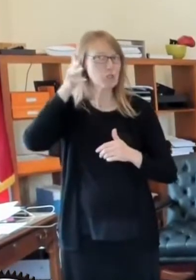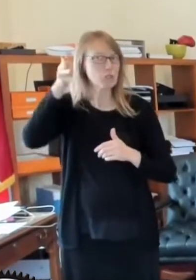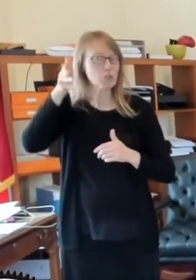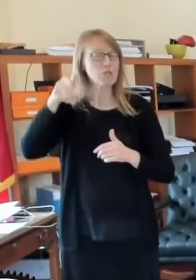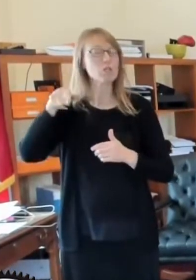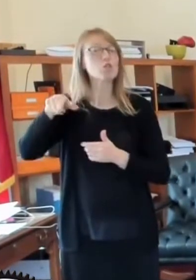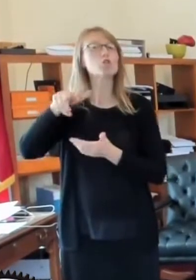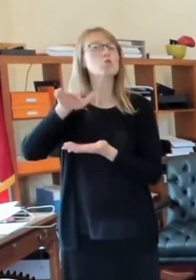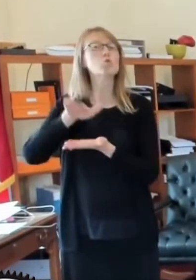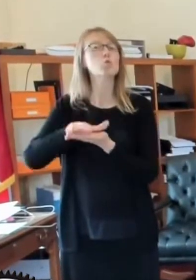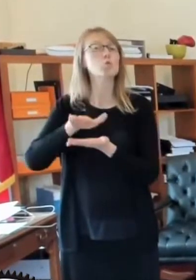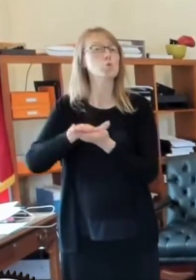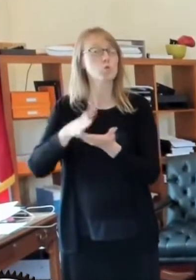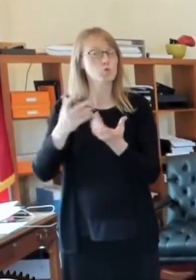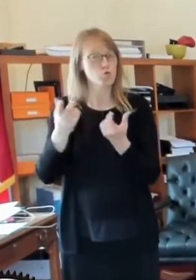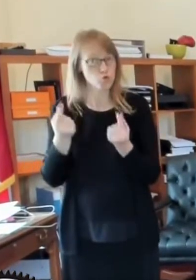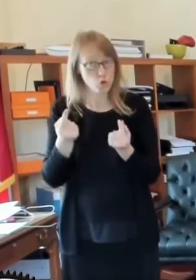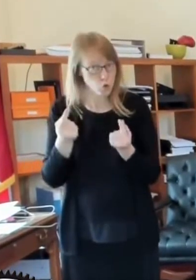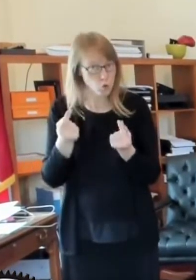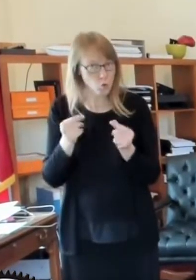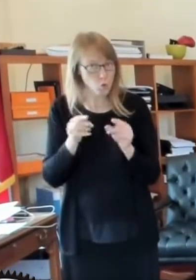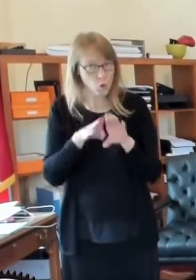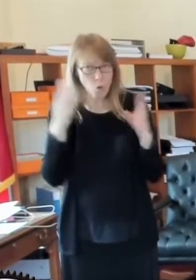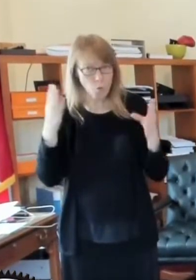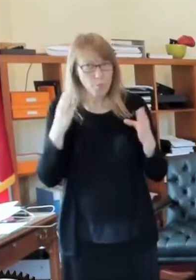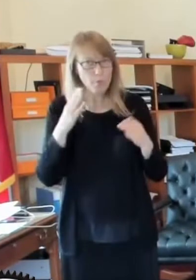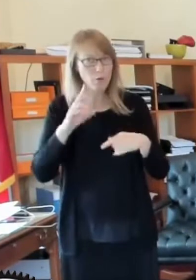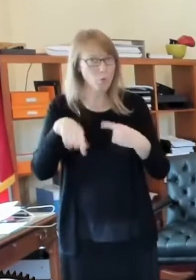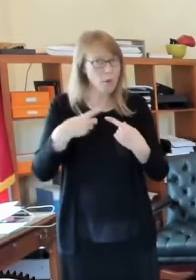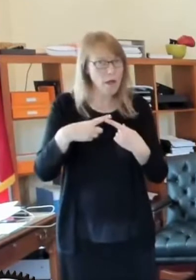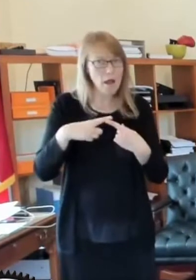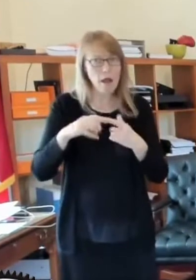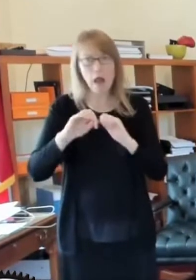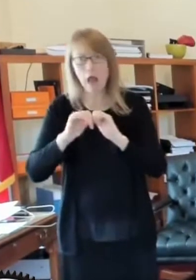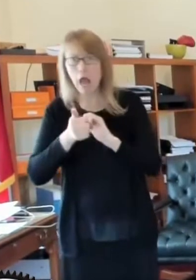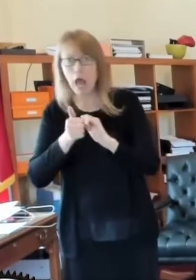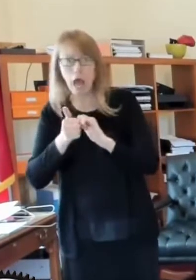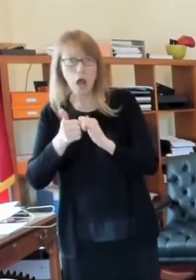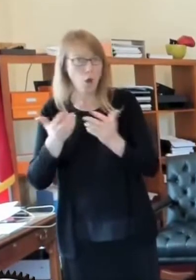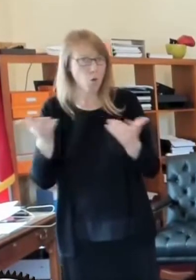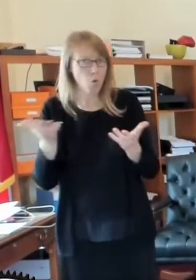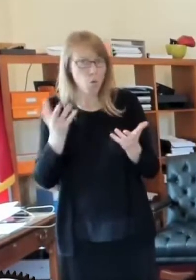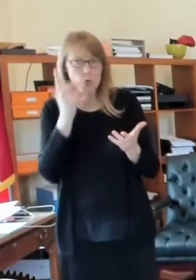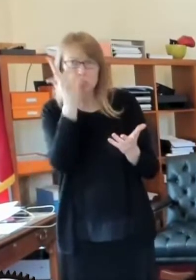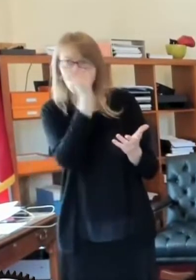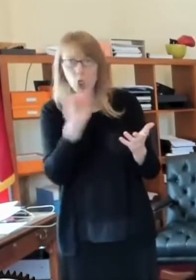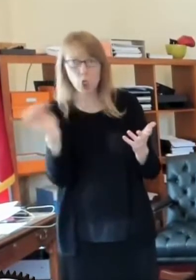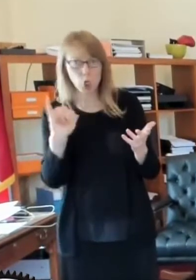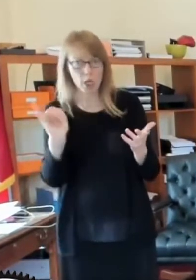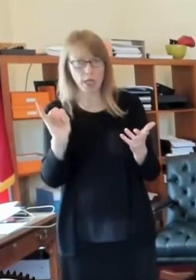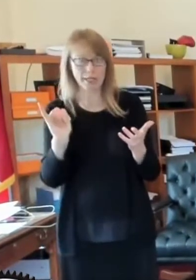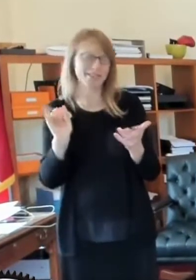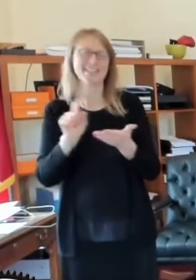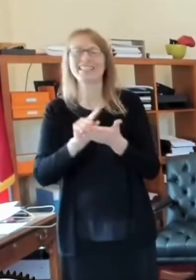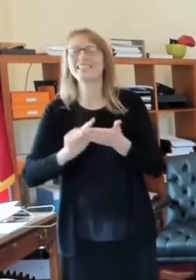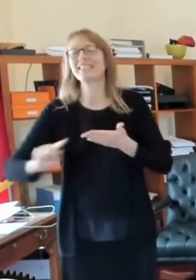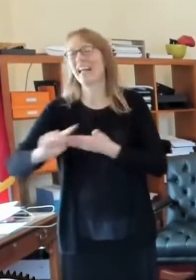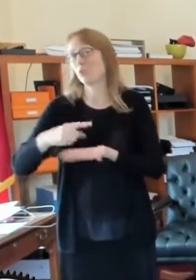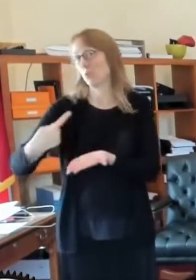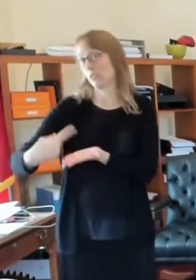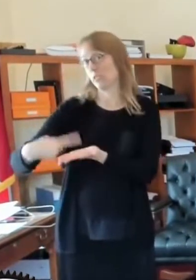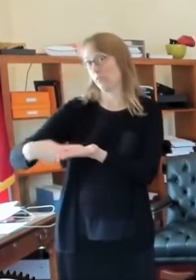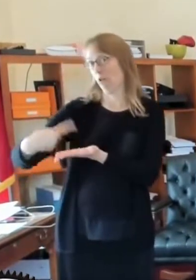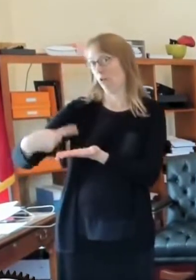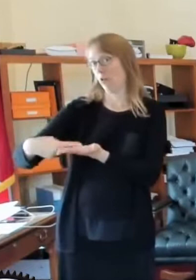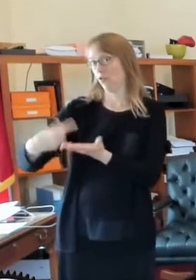week. Sorry. But so COVID is concerning us. Not as bad as